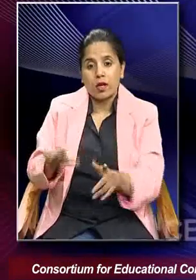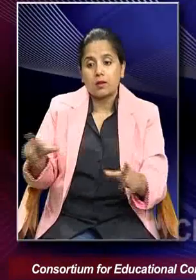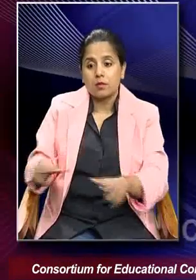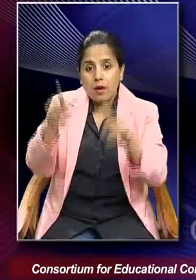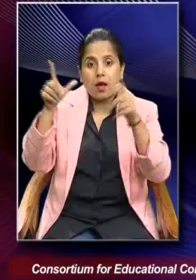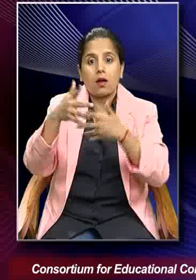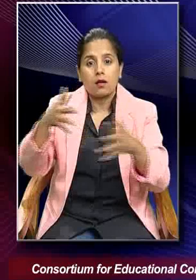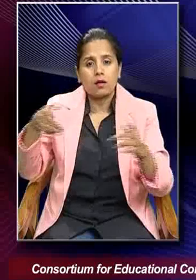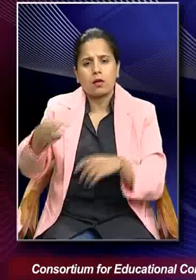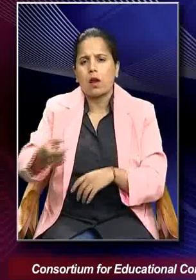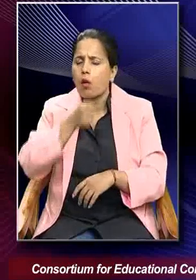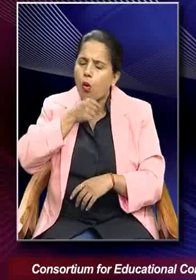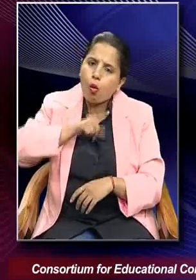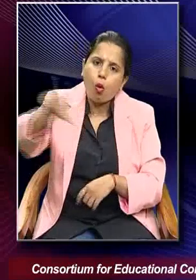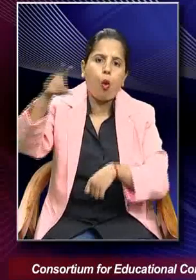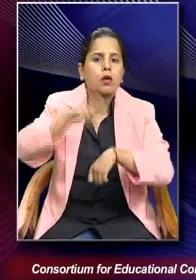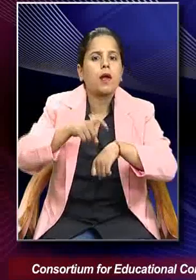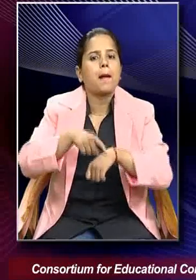it is considered permanent according to him.